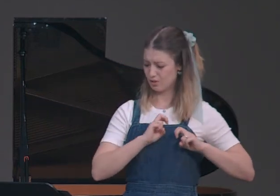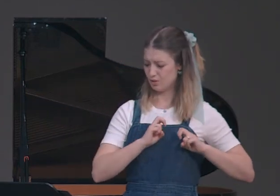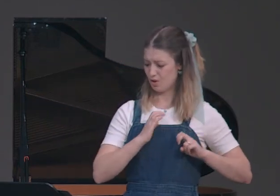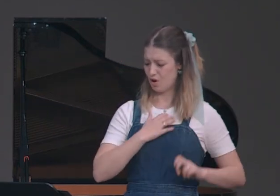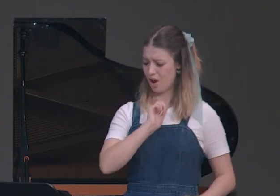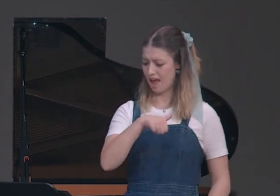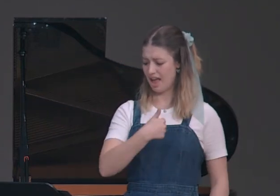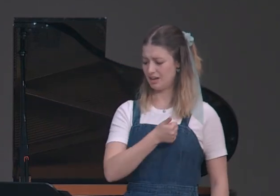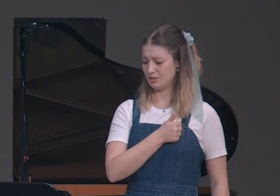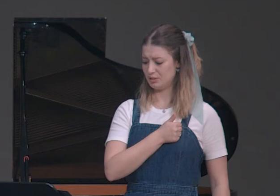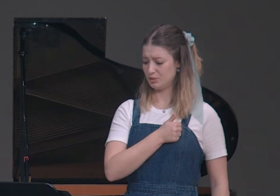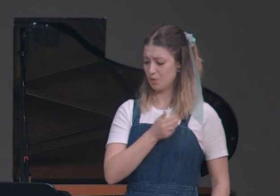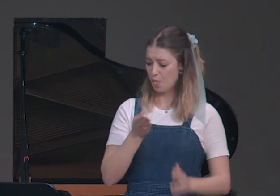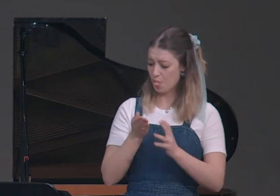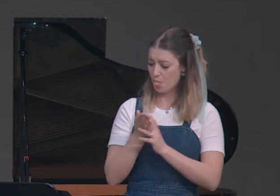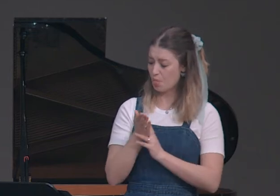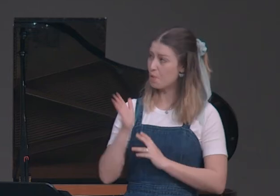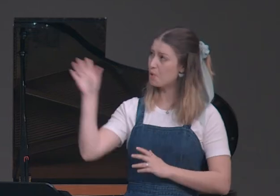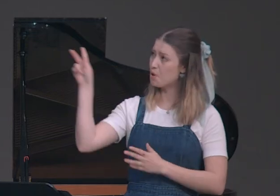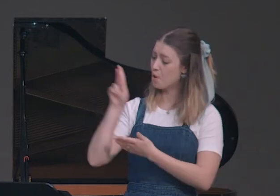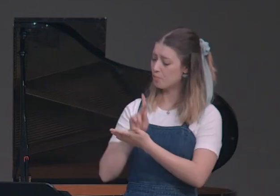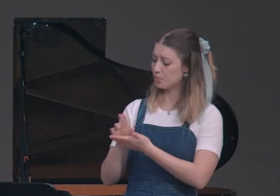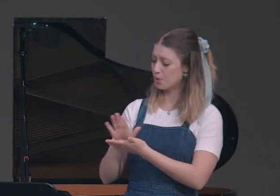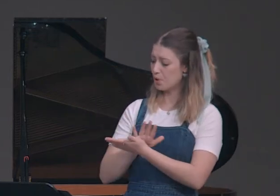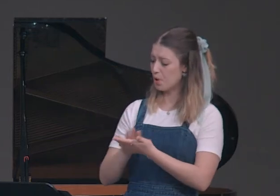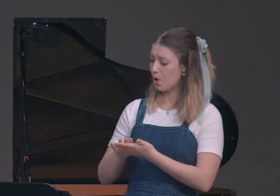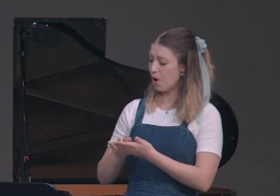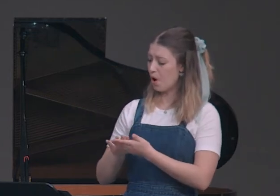Test our thoughts and our